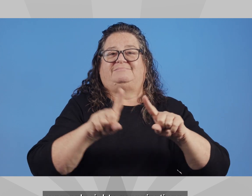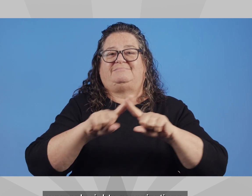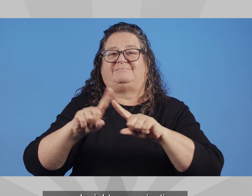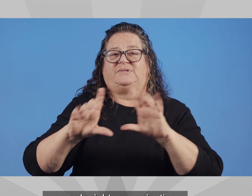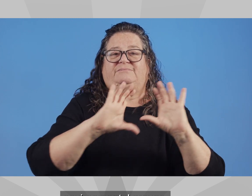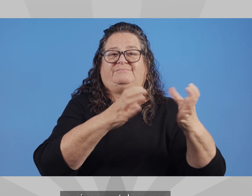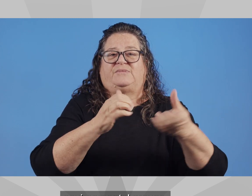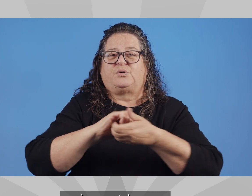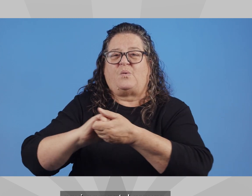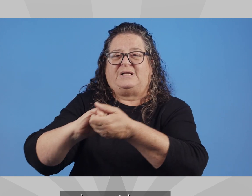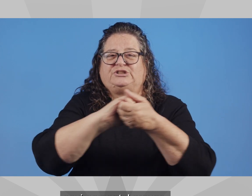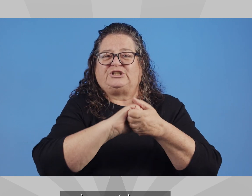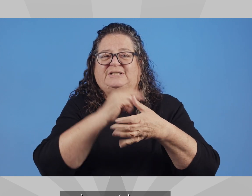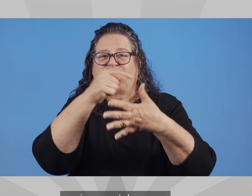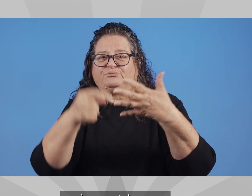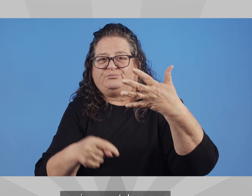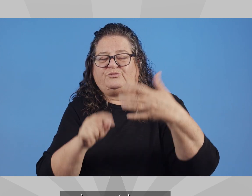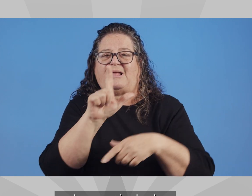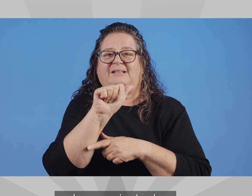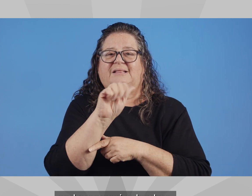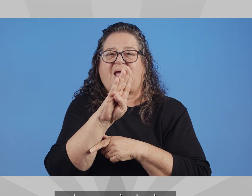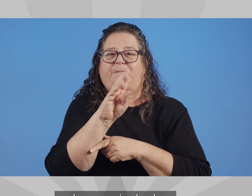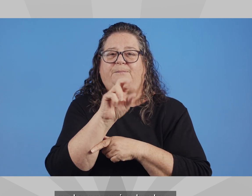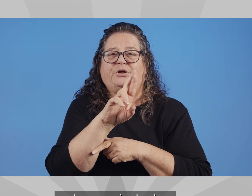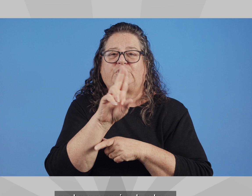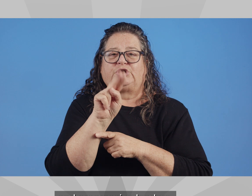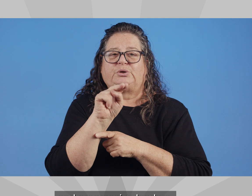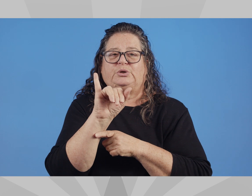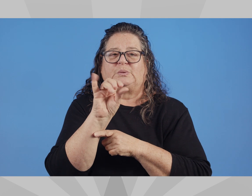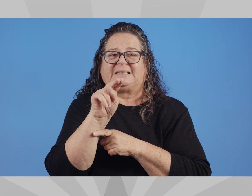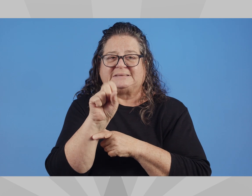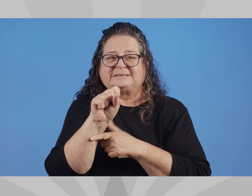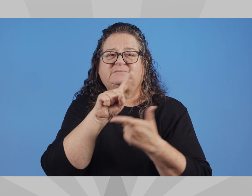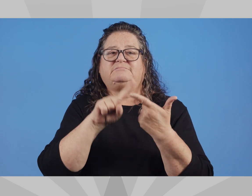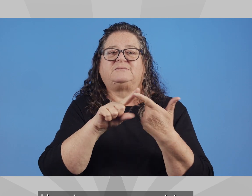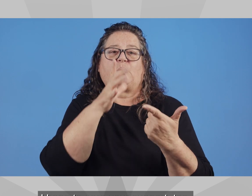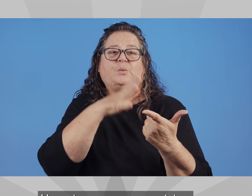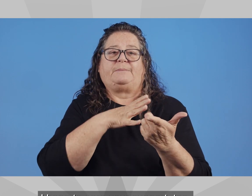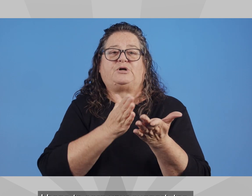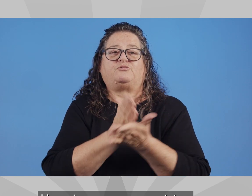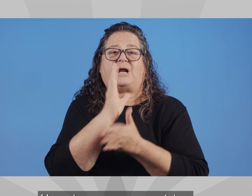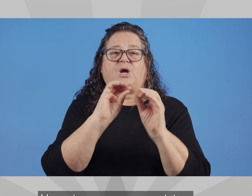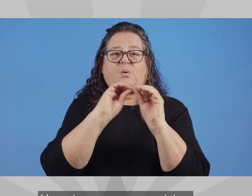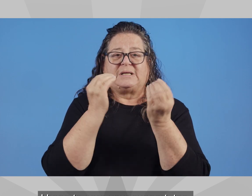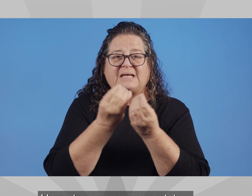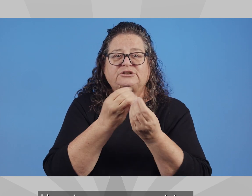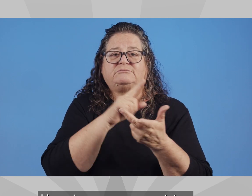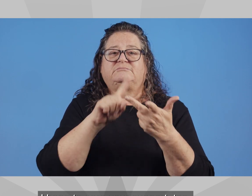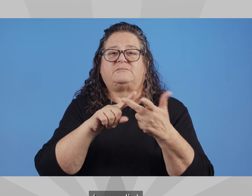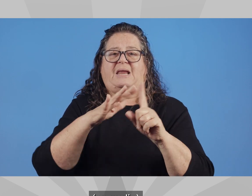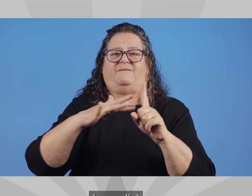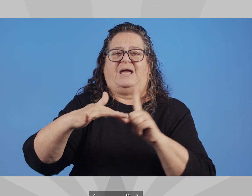organizations, environmental groups, and progressive leaders. I hope to earn your support,